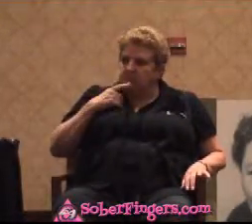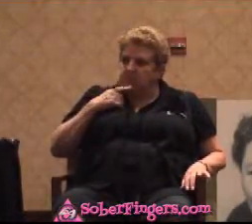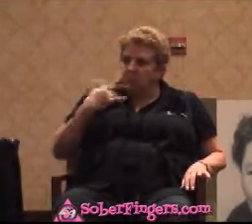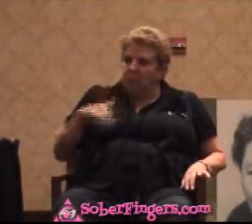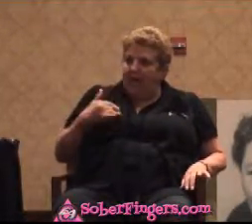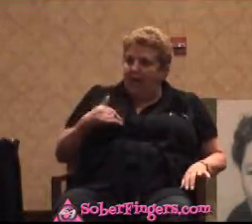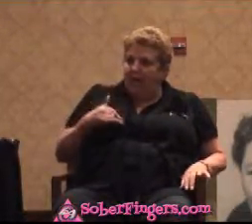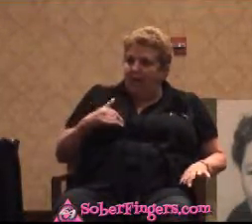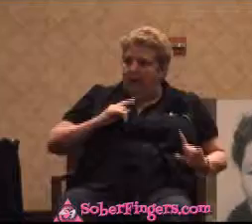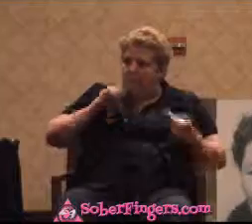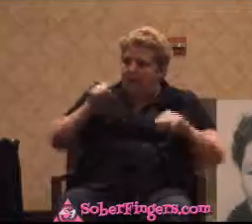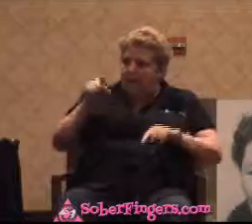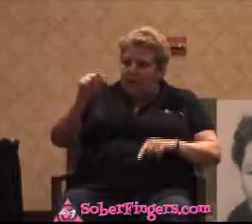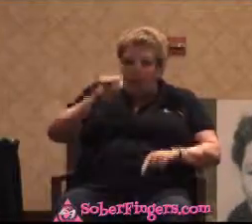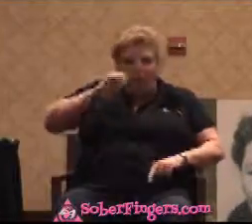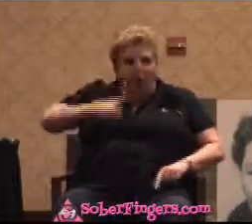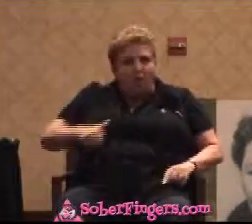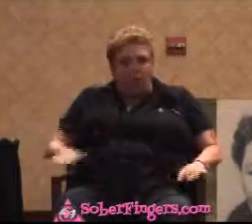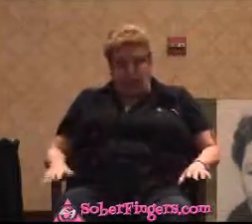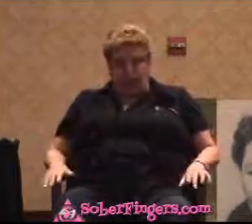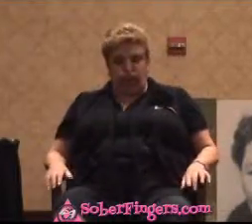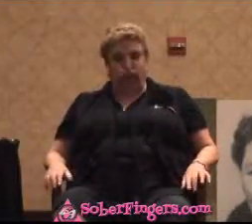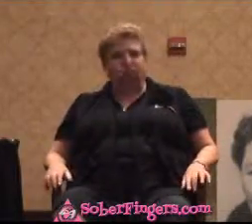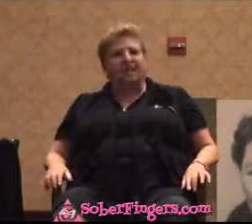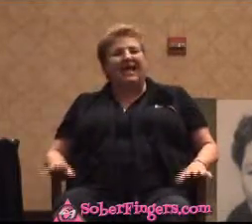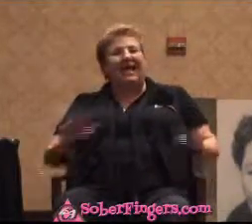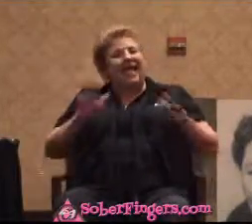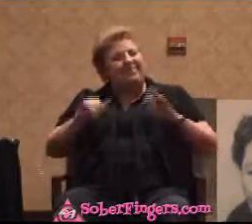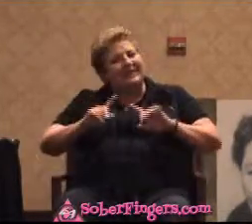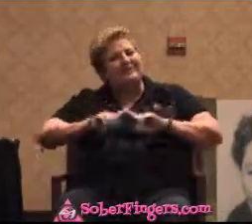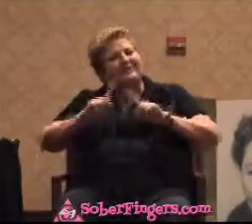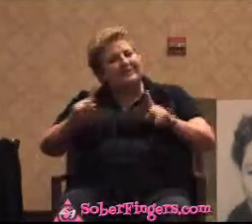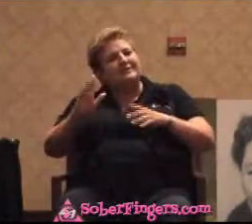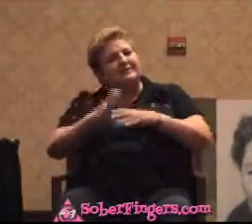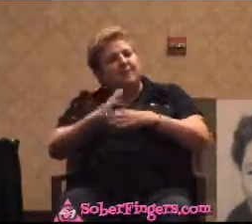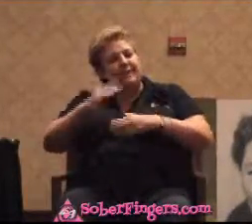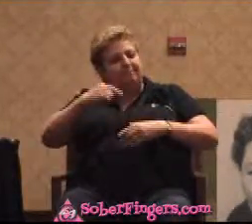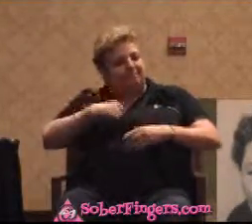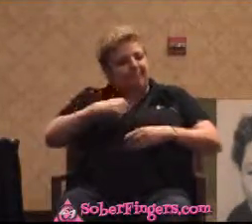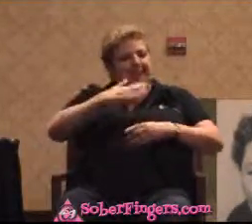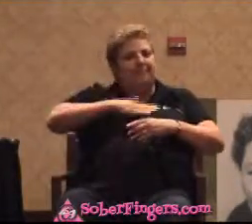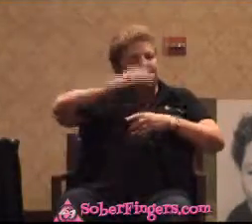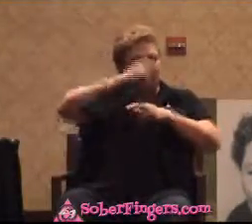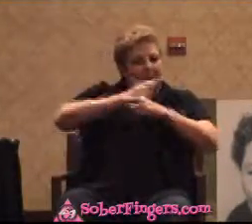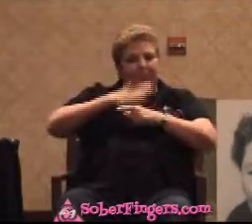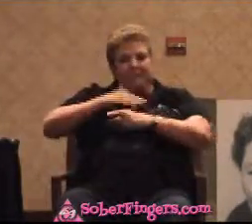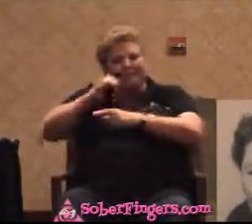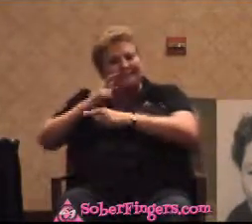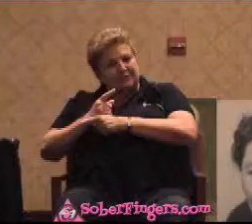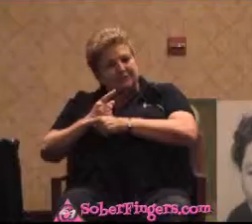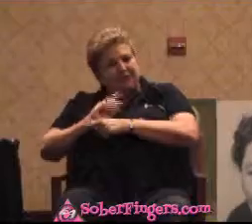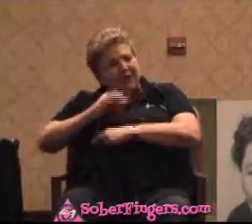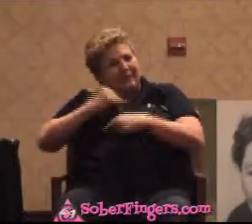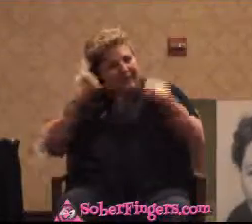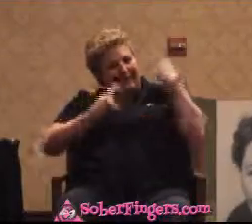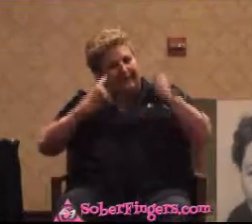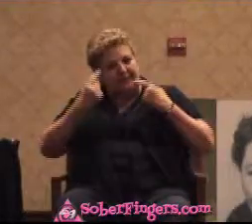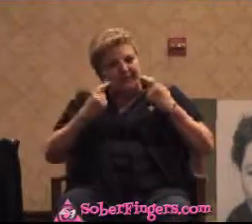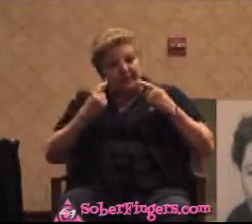tomorrow. And that's the difference between me and my brother and my sister's thinking. And I started riding the number 20